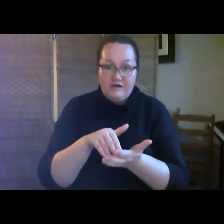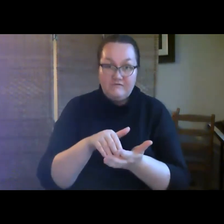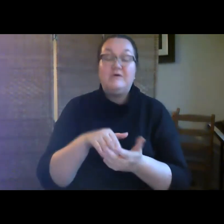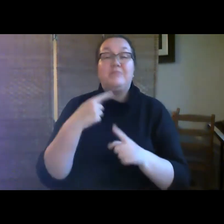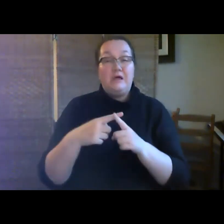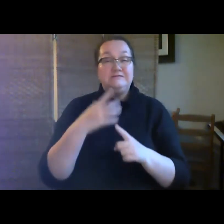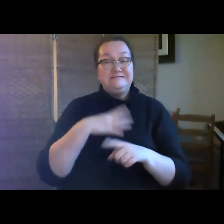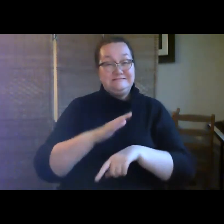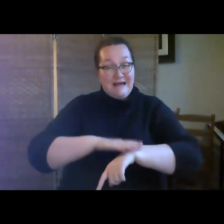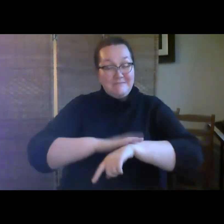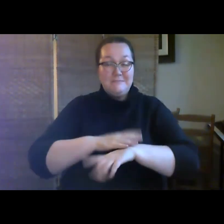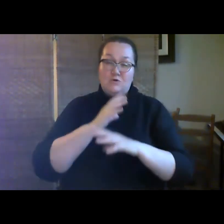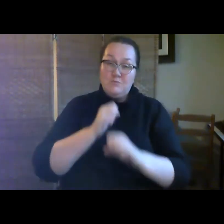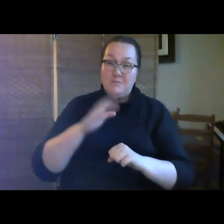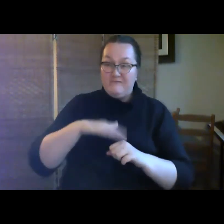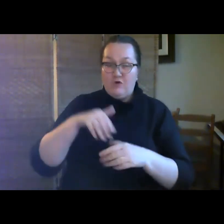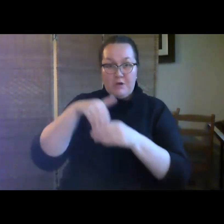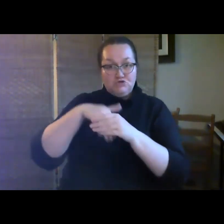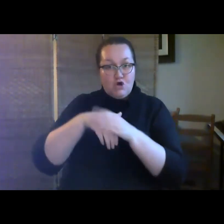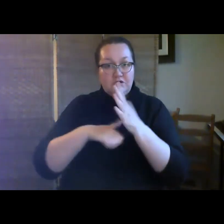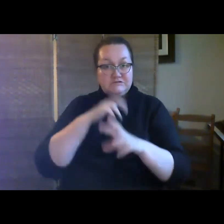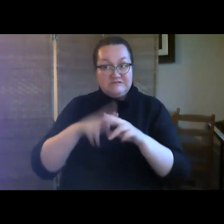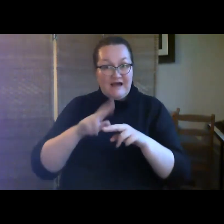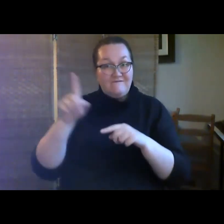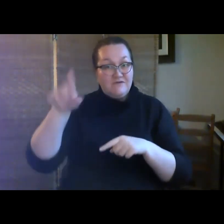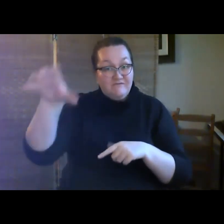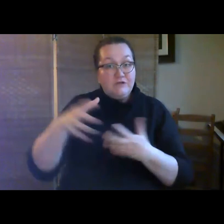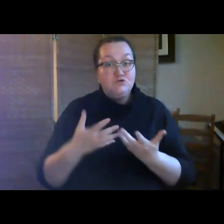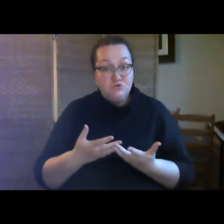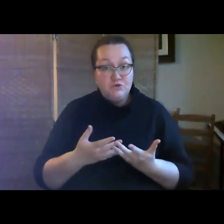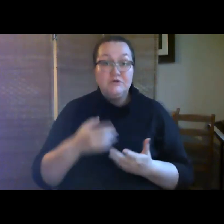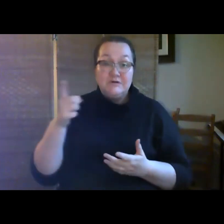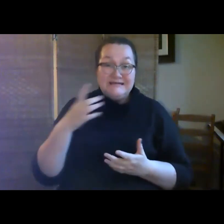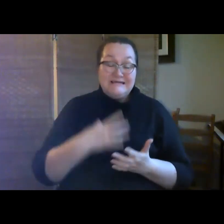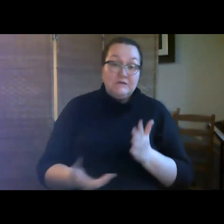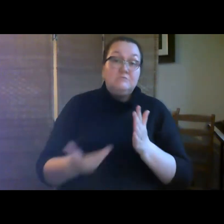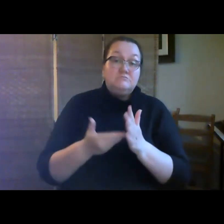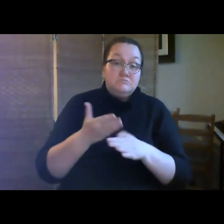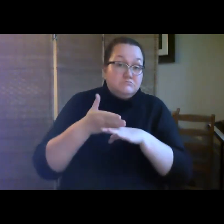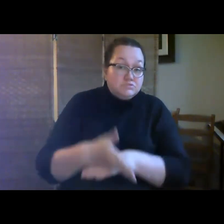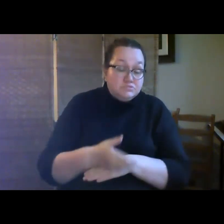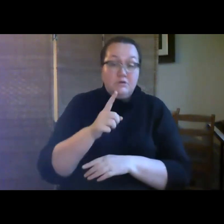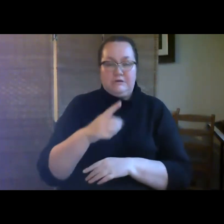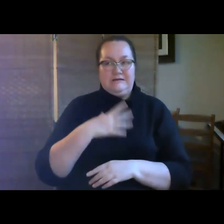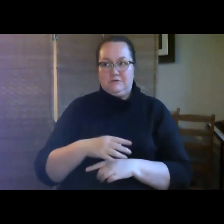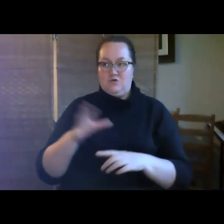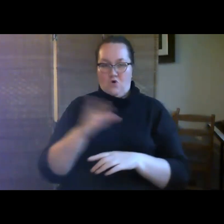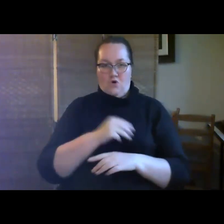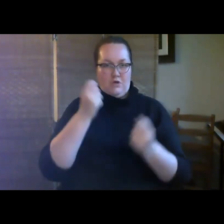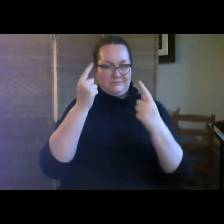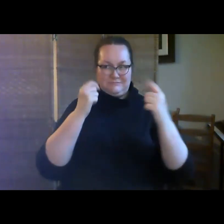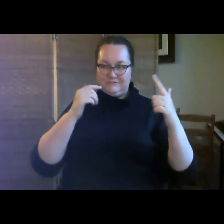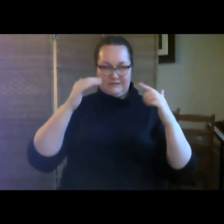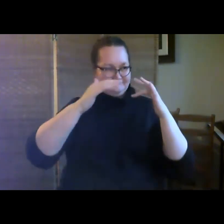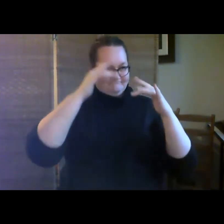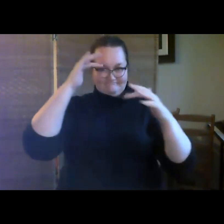staff. It is extra labour. It needs to be understood and treated as such by all parties. Budget